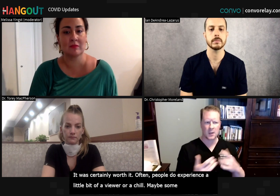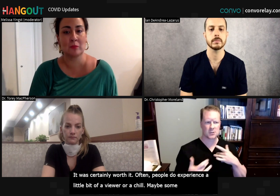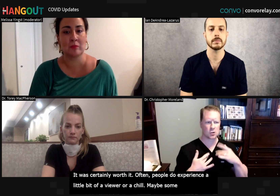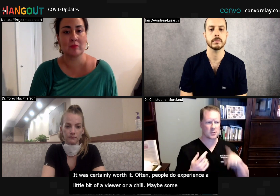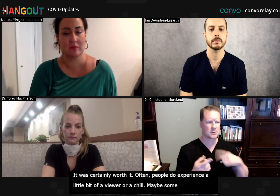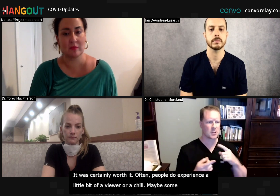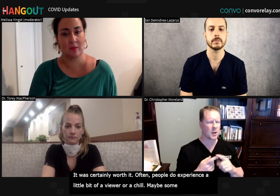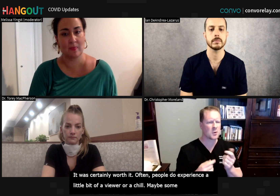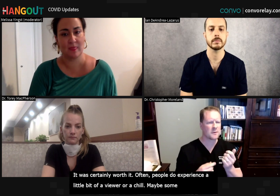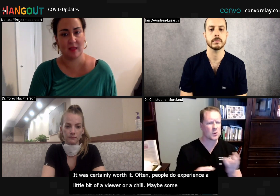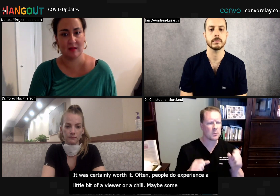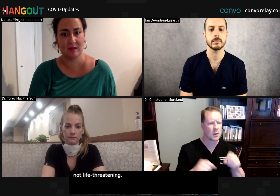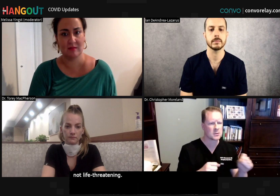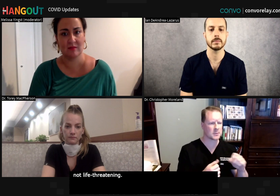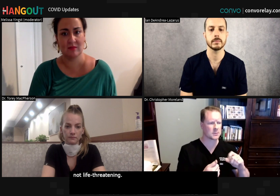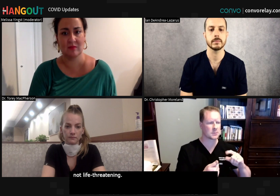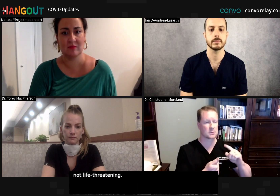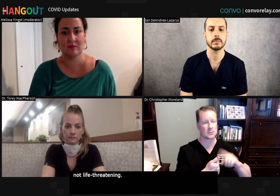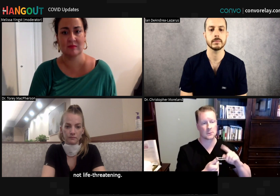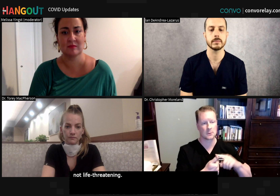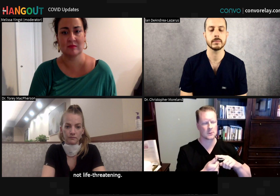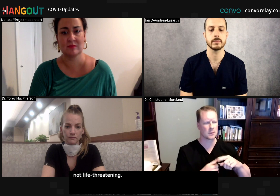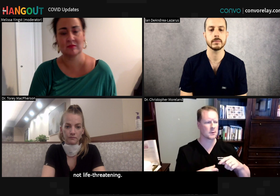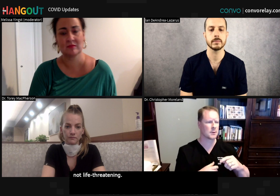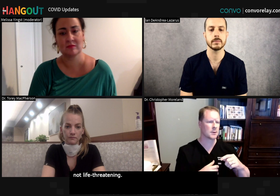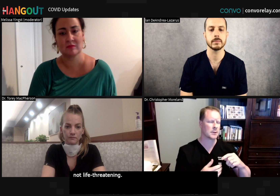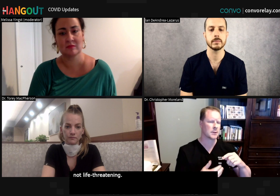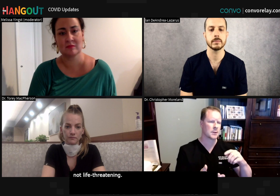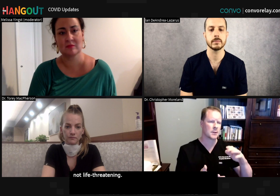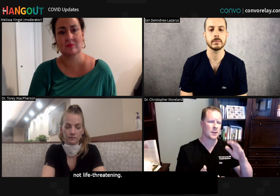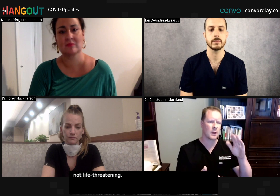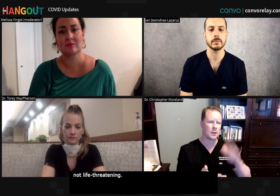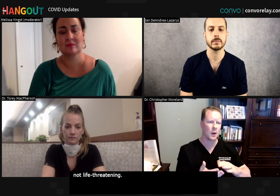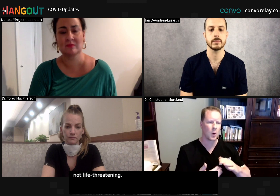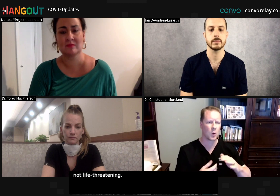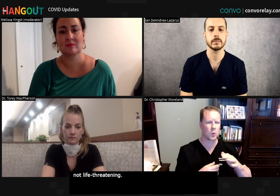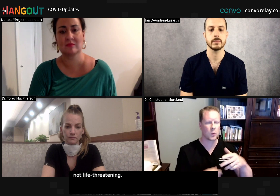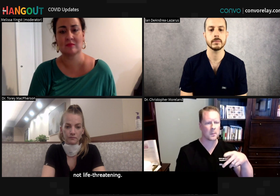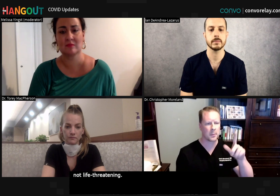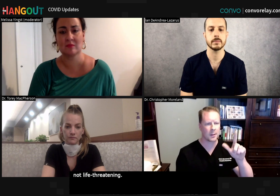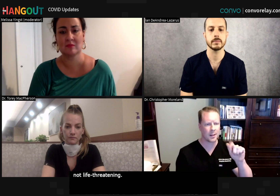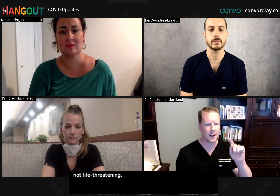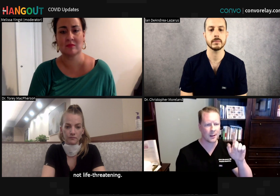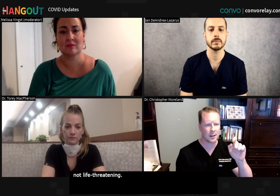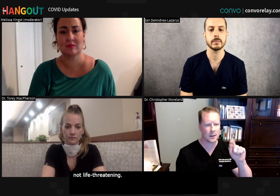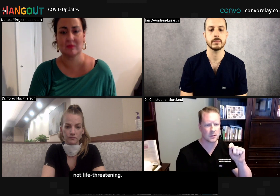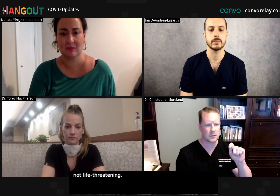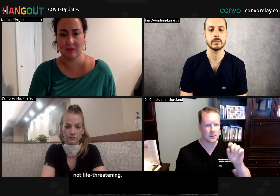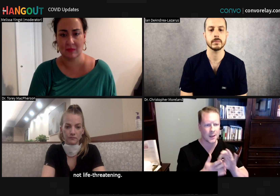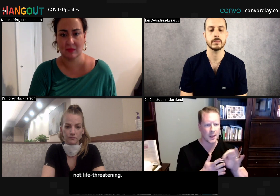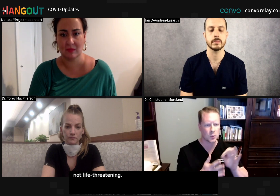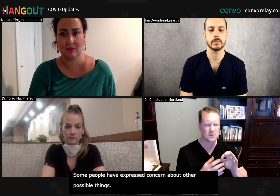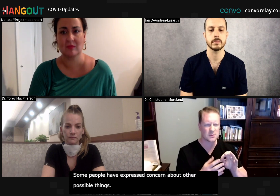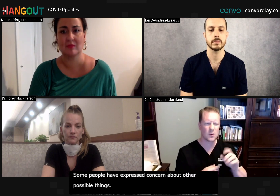Some people have expressed a concern about other possible things. Low platelet